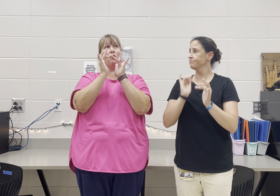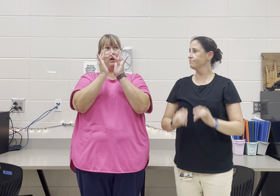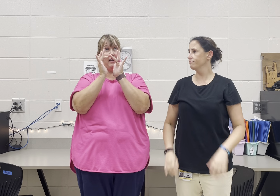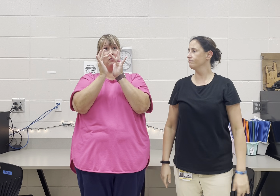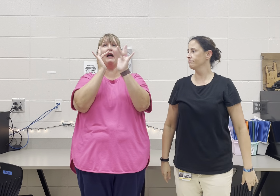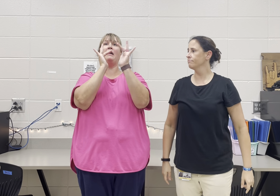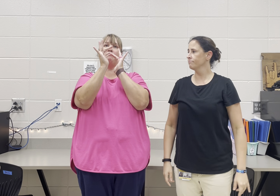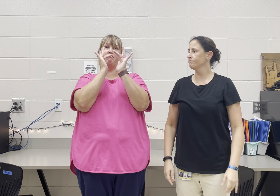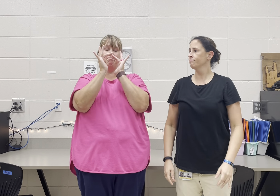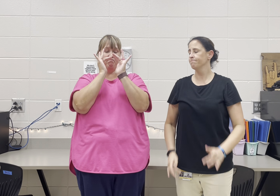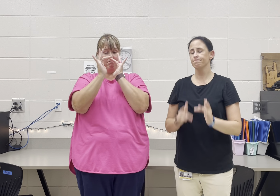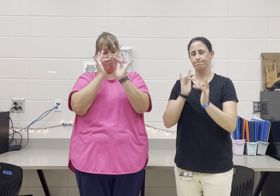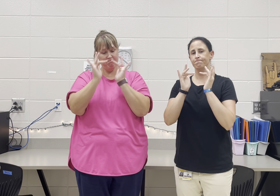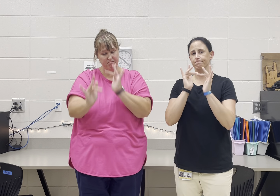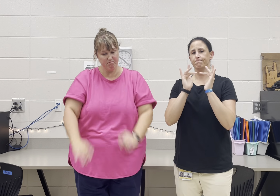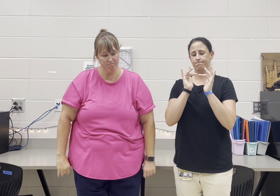working online.